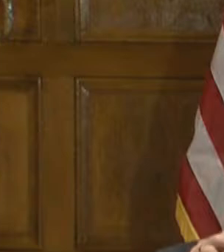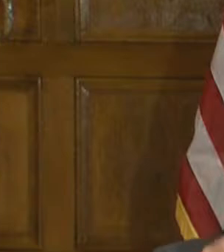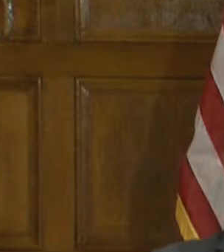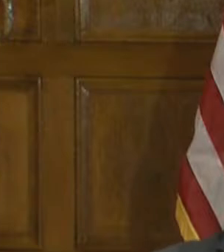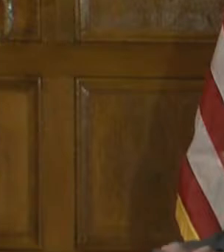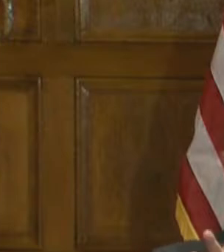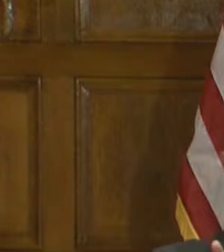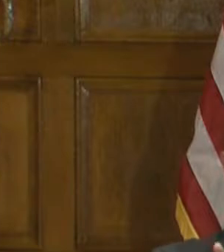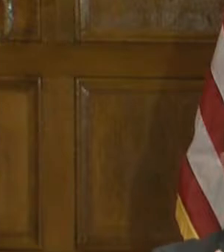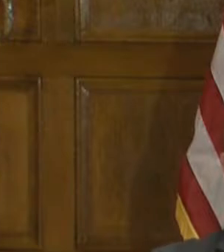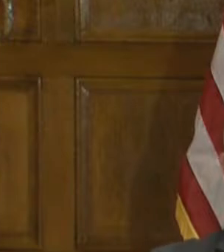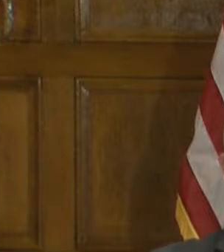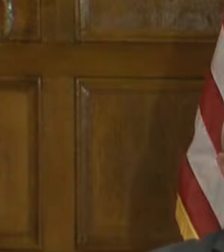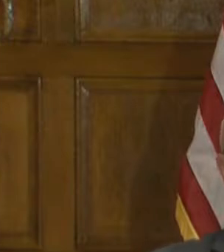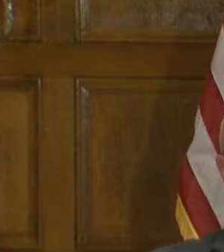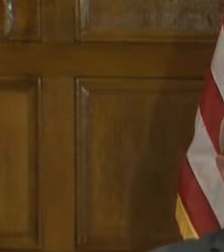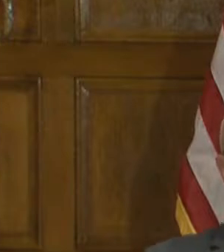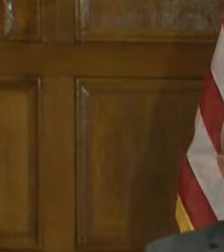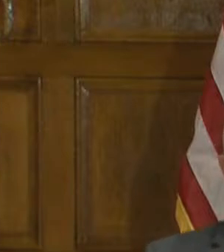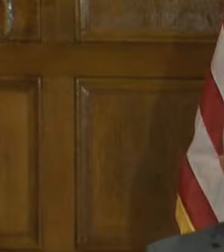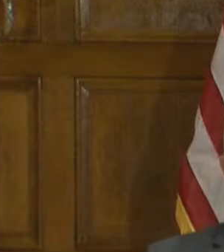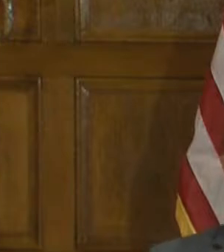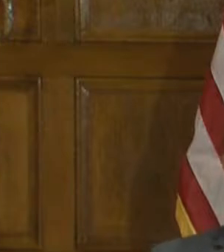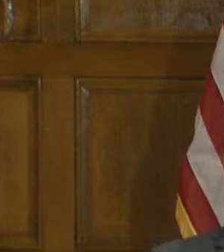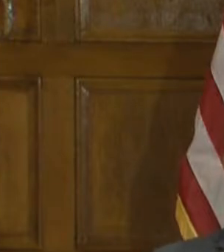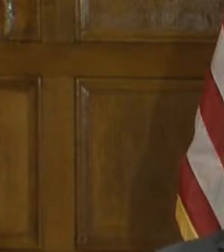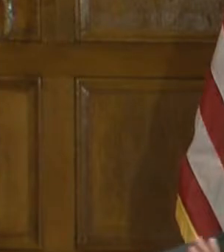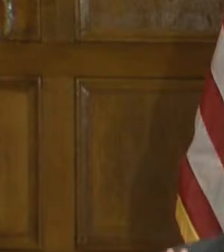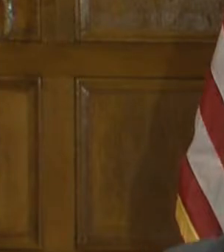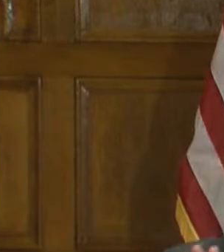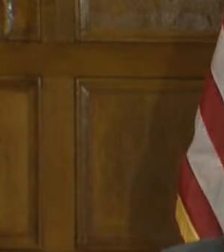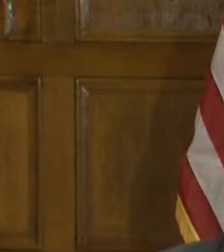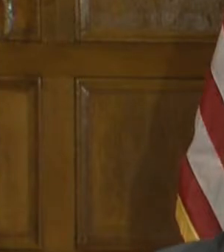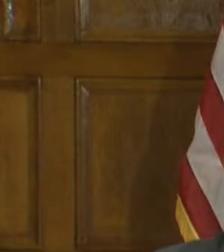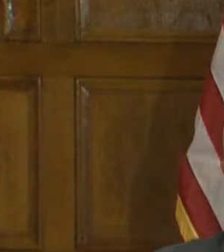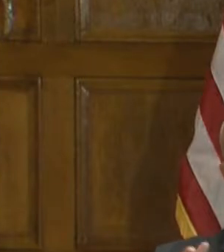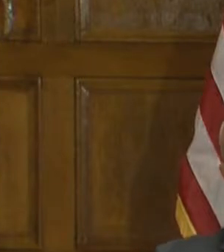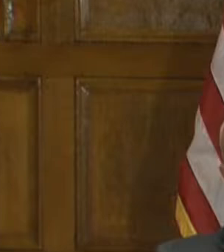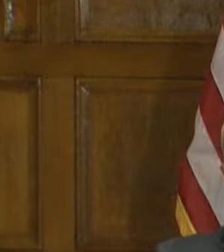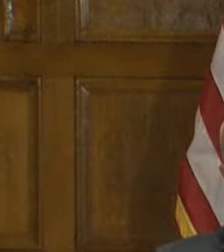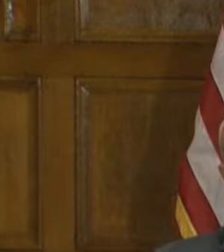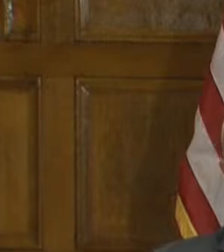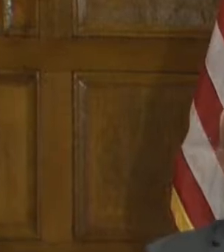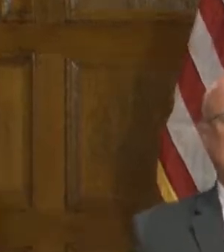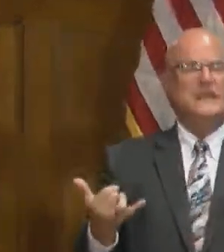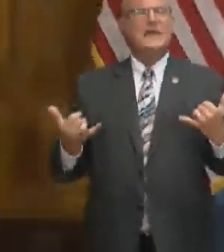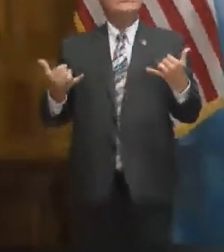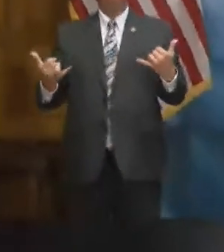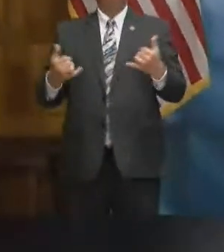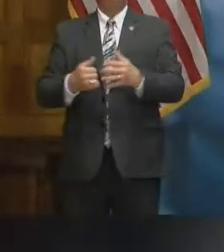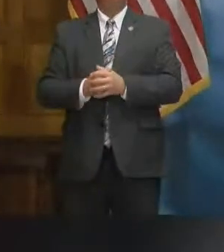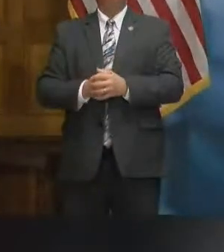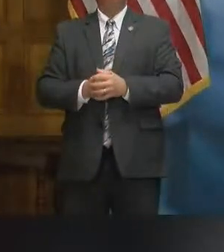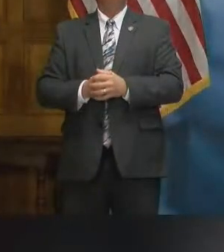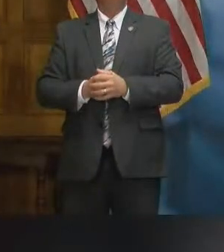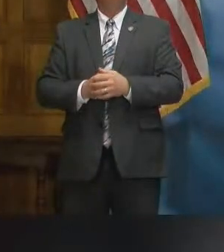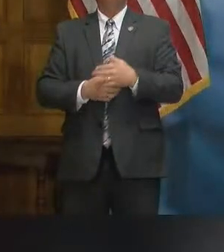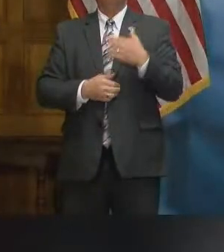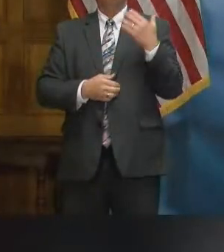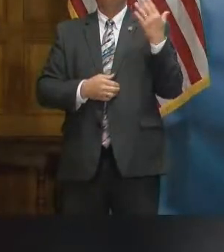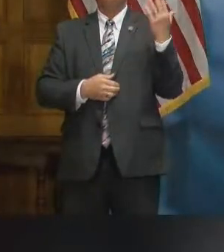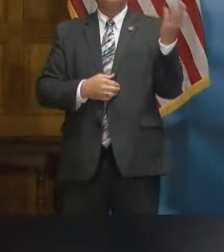shot as well. And I wanted to show a little bit of history here. And this is